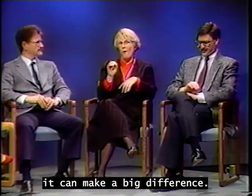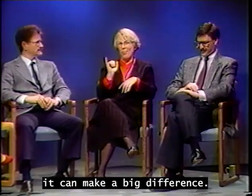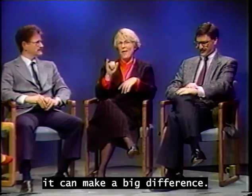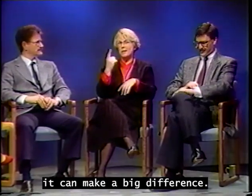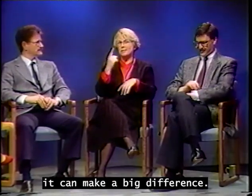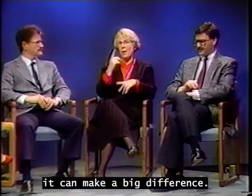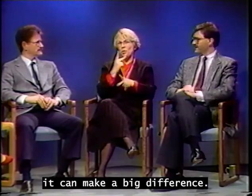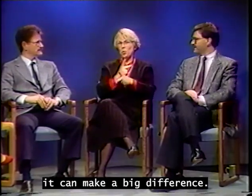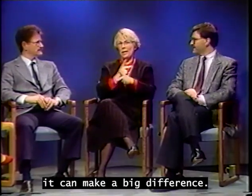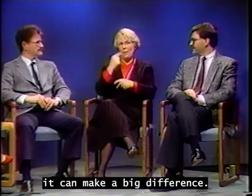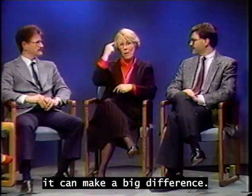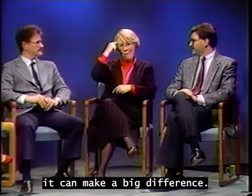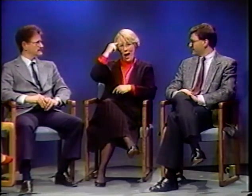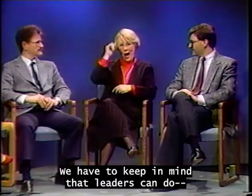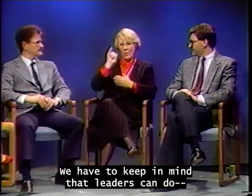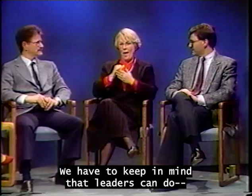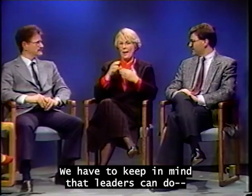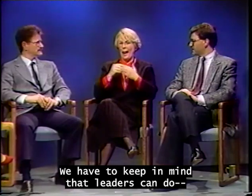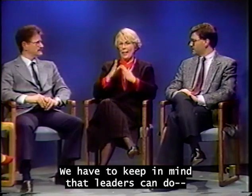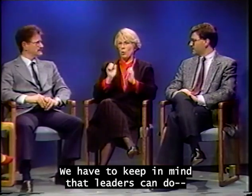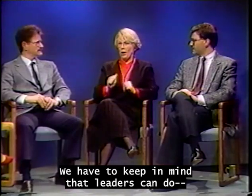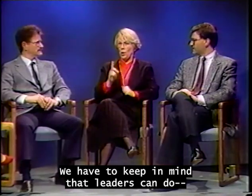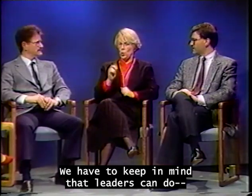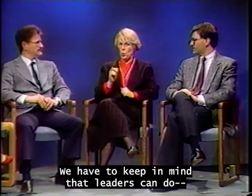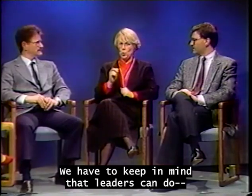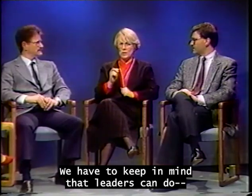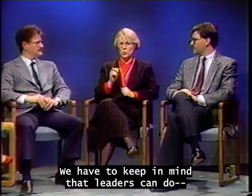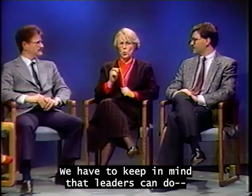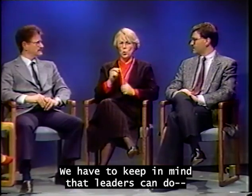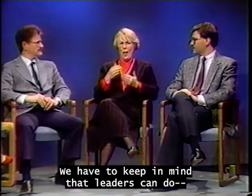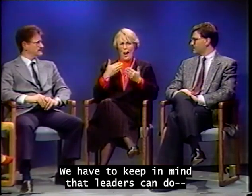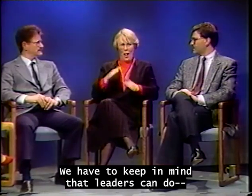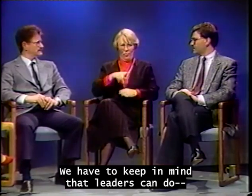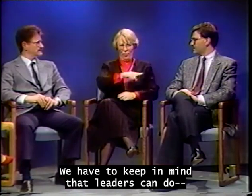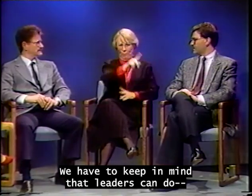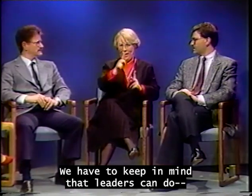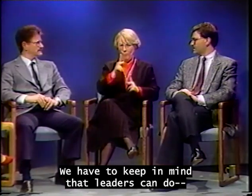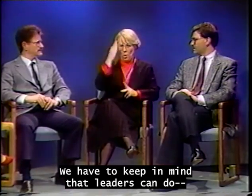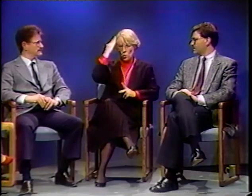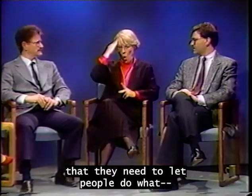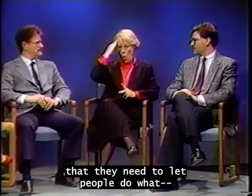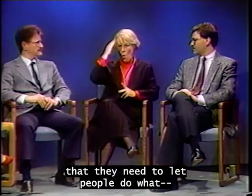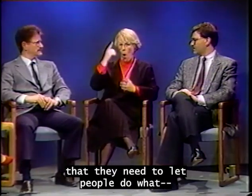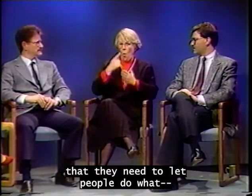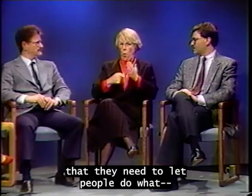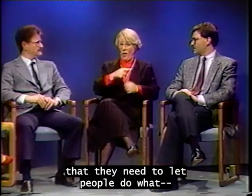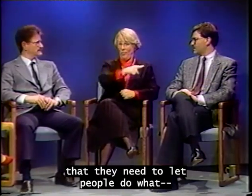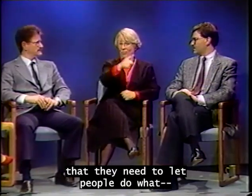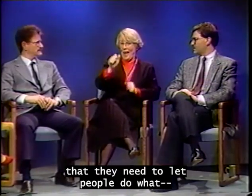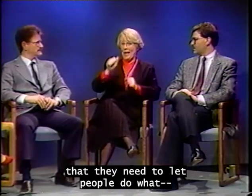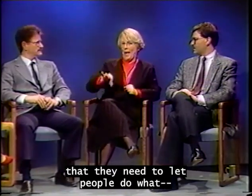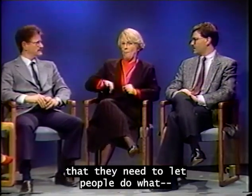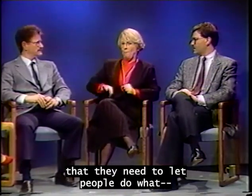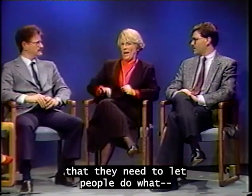difference. We have to keep in mind that leaders can do, that they need to let people do